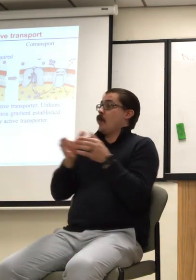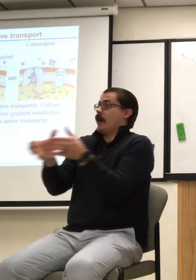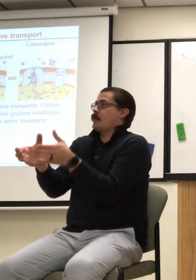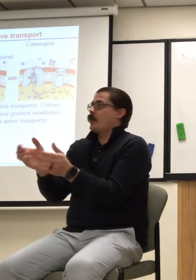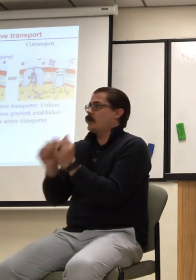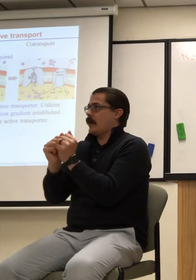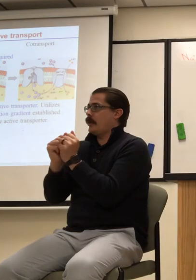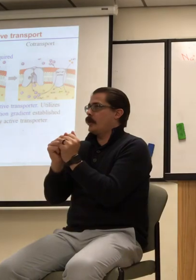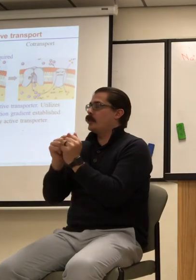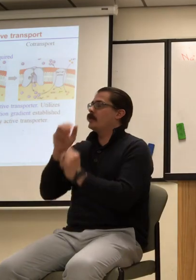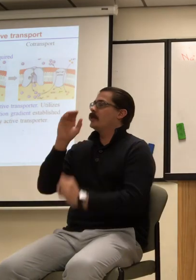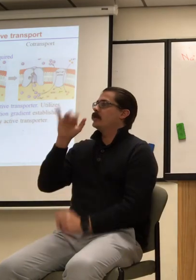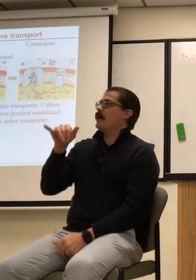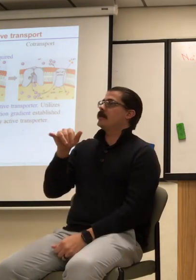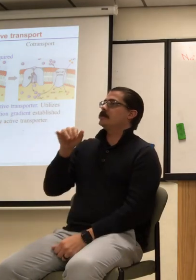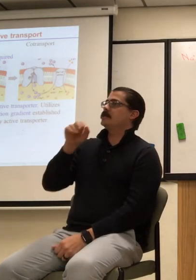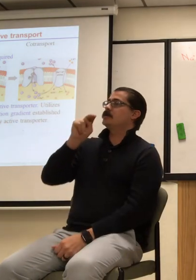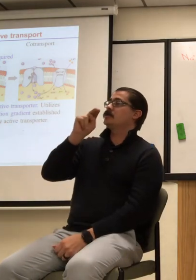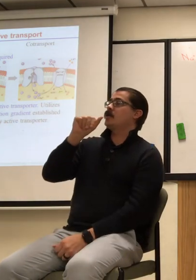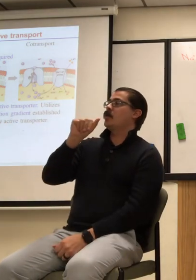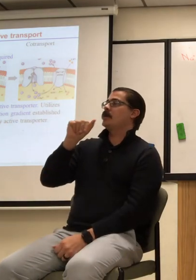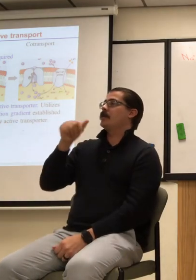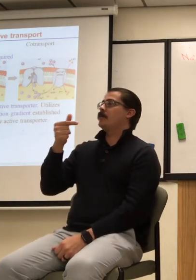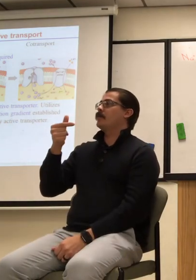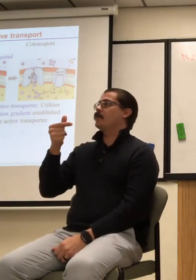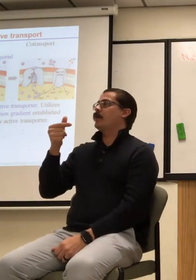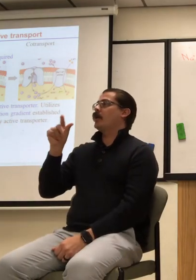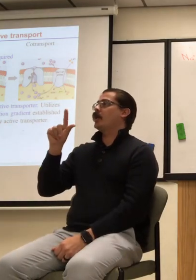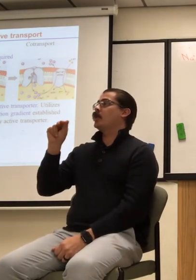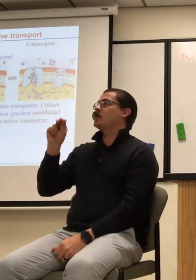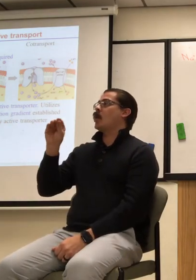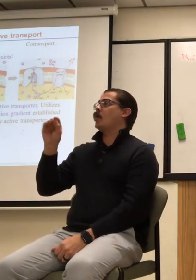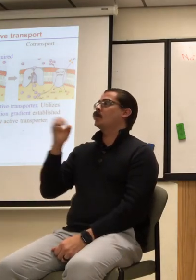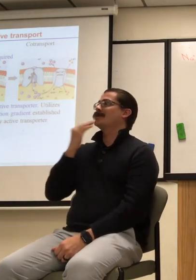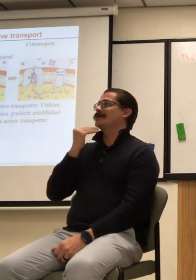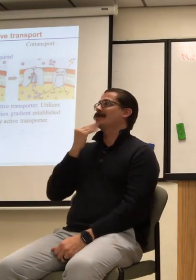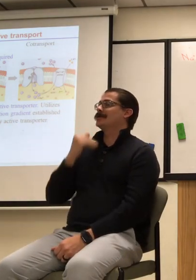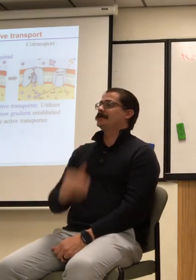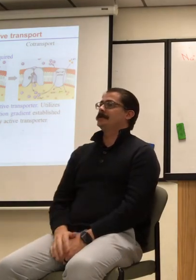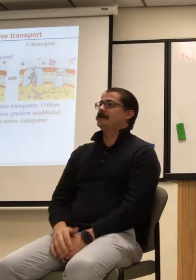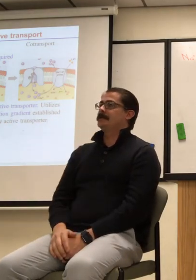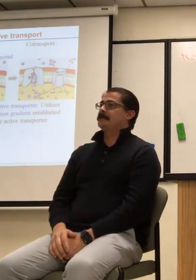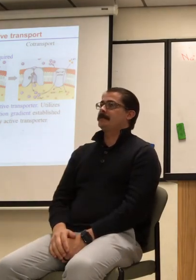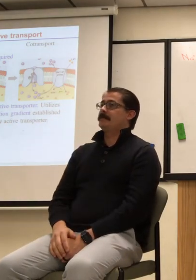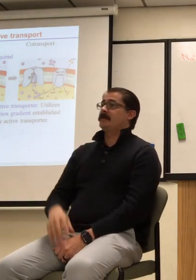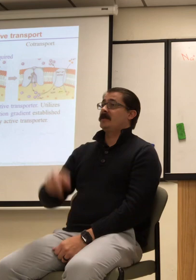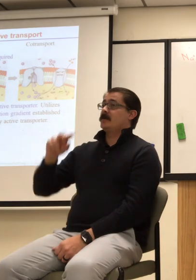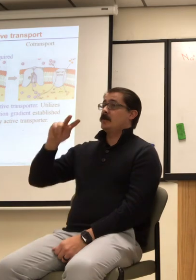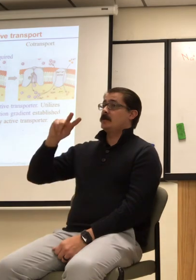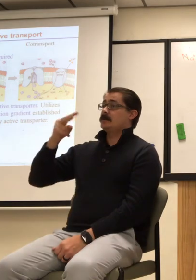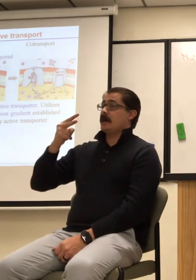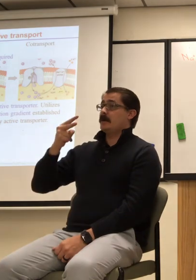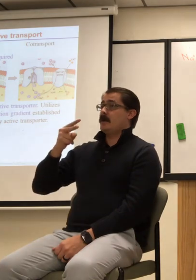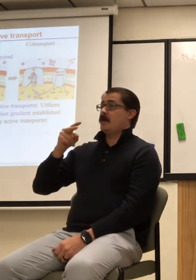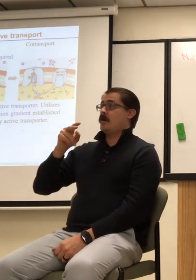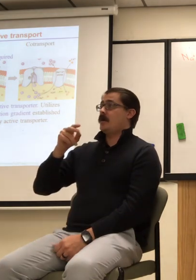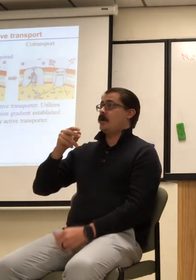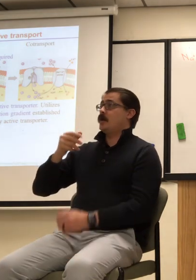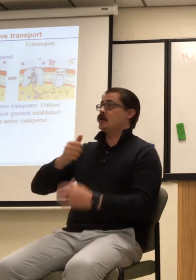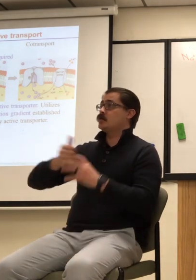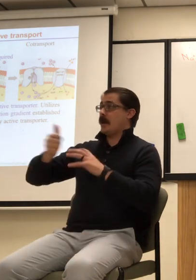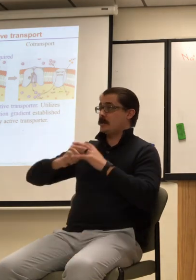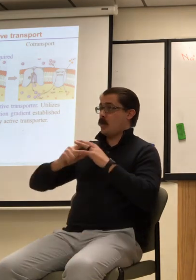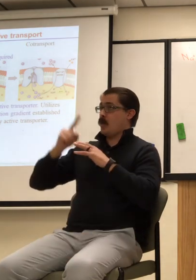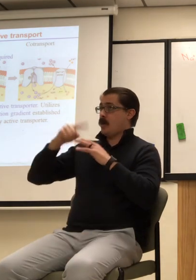would be, as an example, sodium and glucose. Okay, so what happens is The secondary active transporter, it